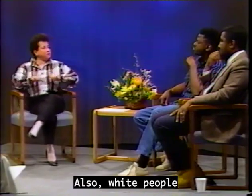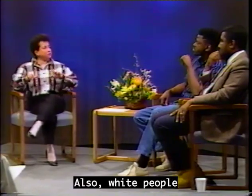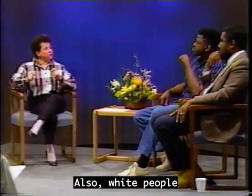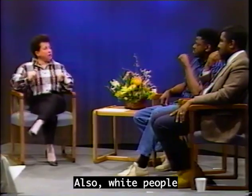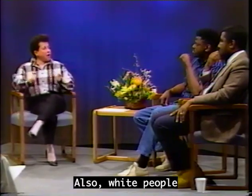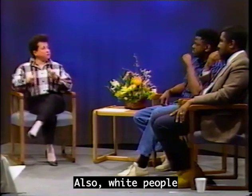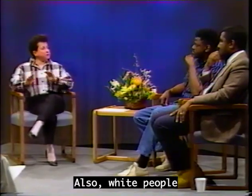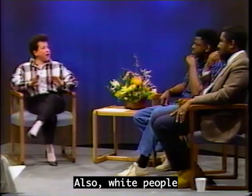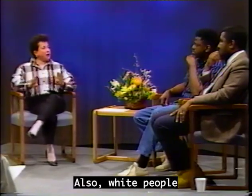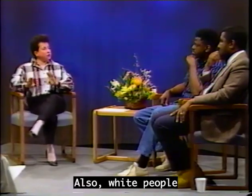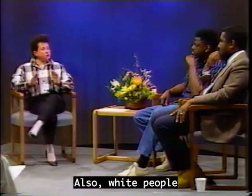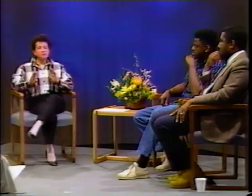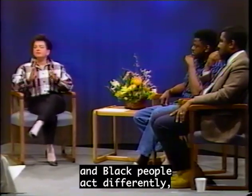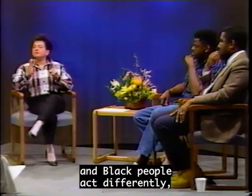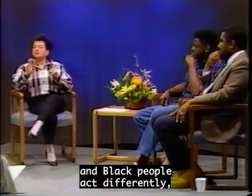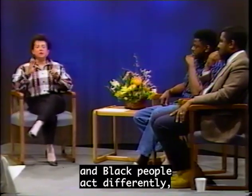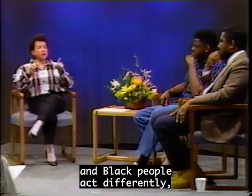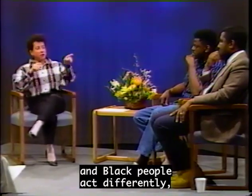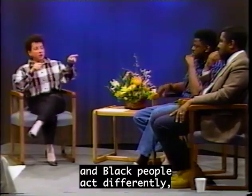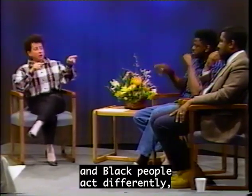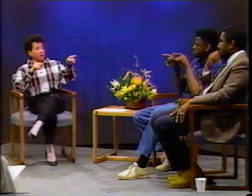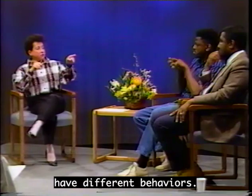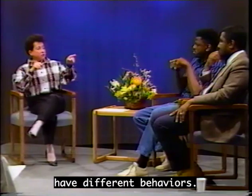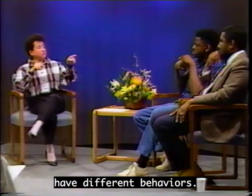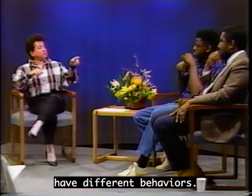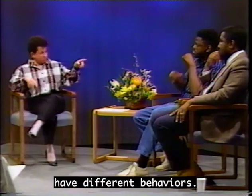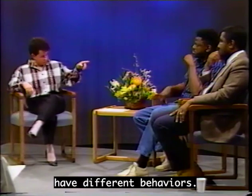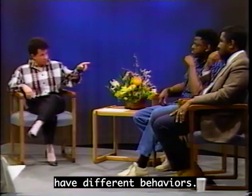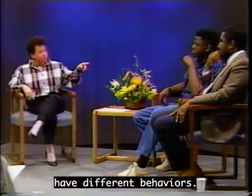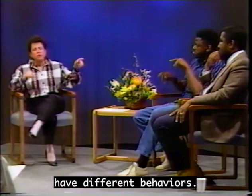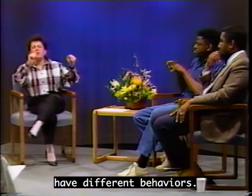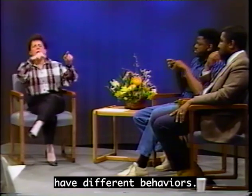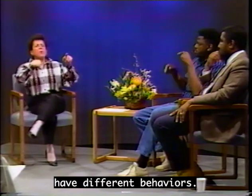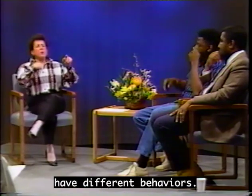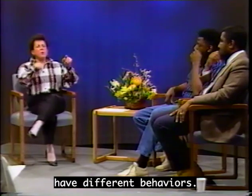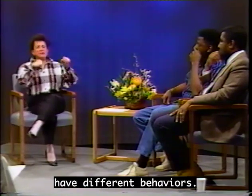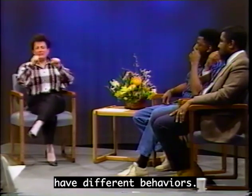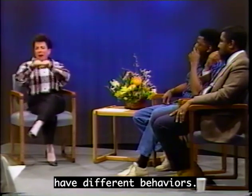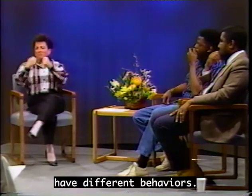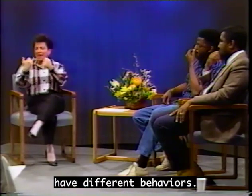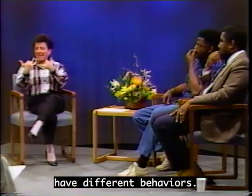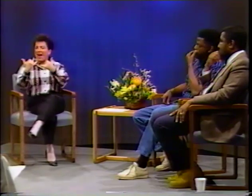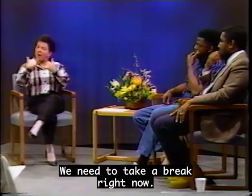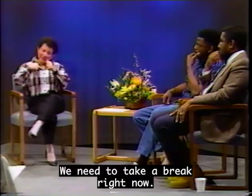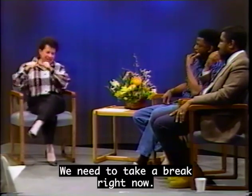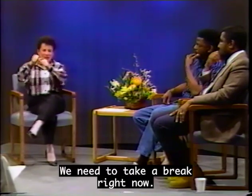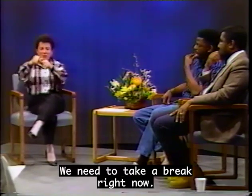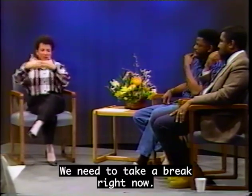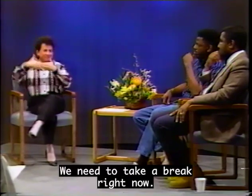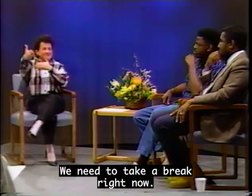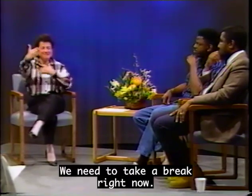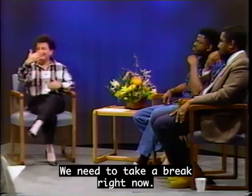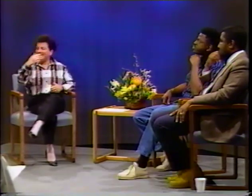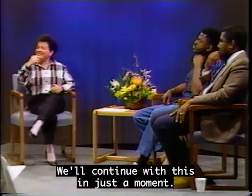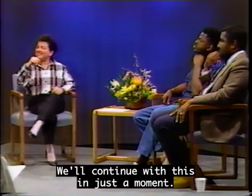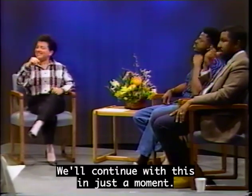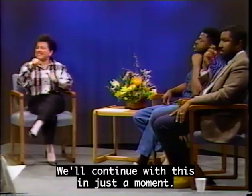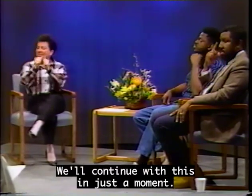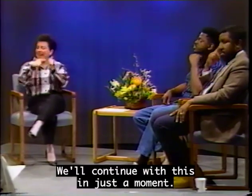Also, white people and black people act differently, have different behaviors. We need to take a break right now, and we'll continue with this in